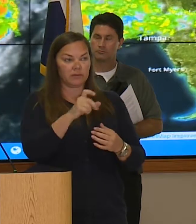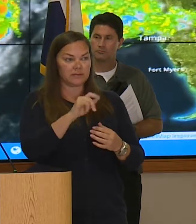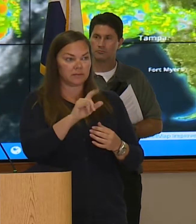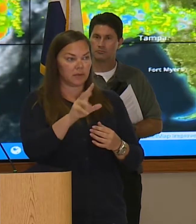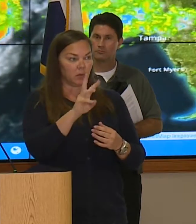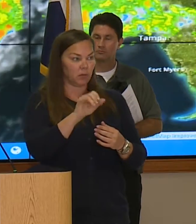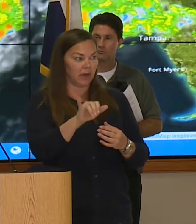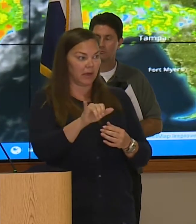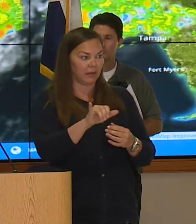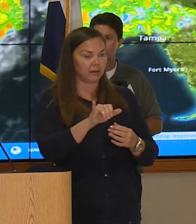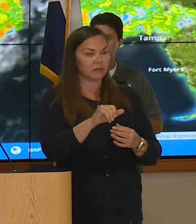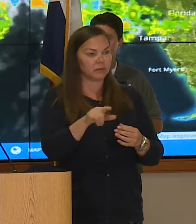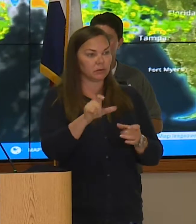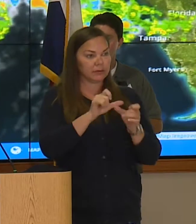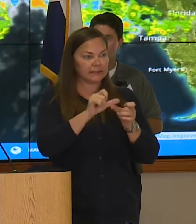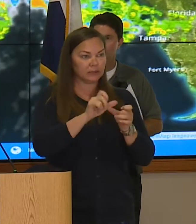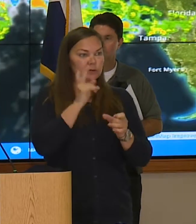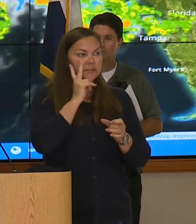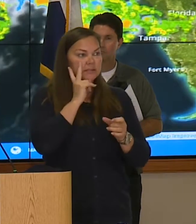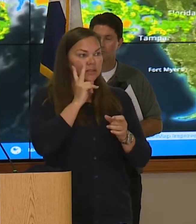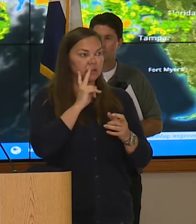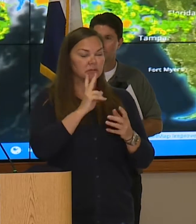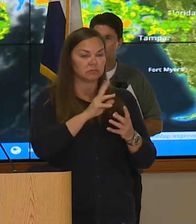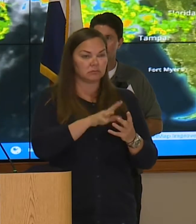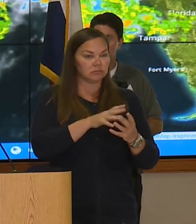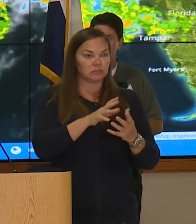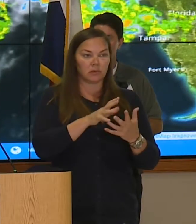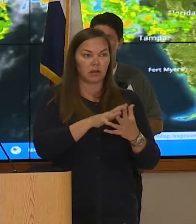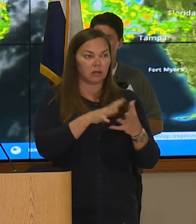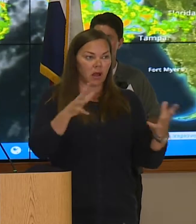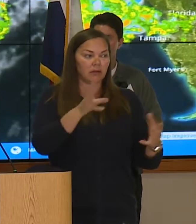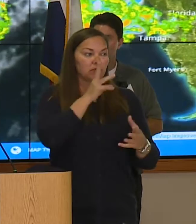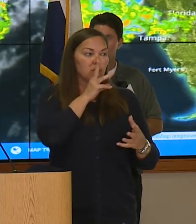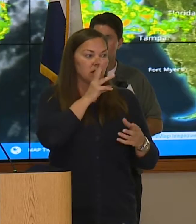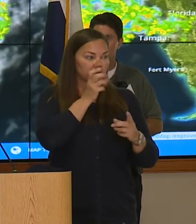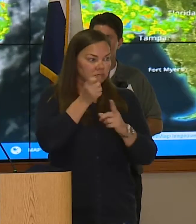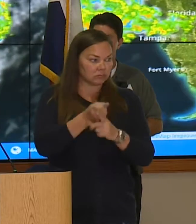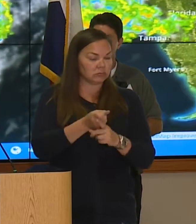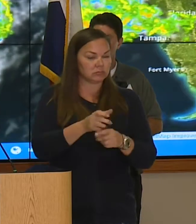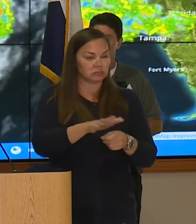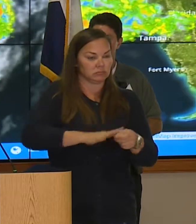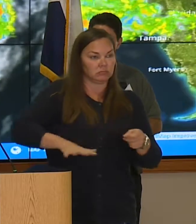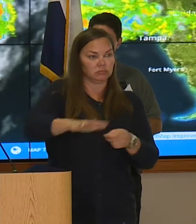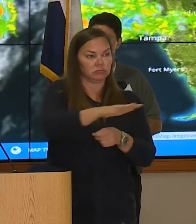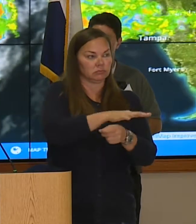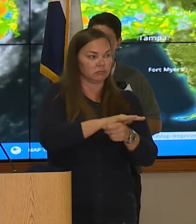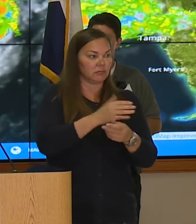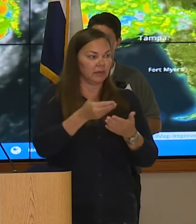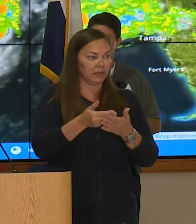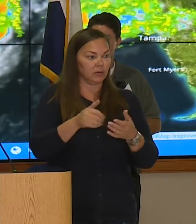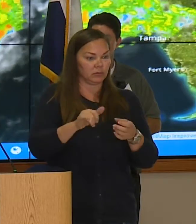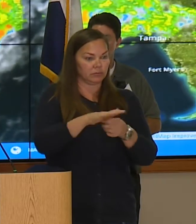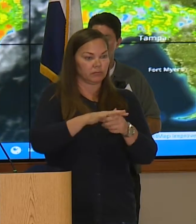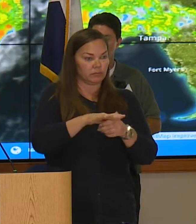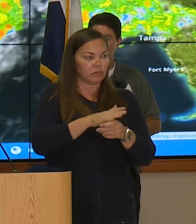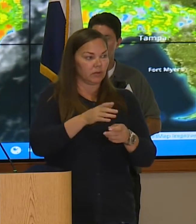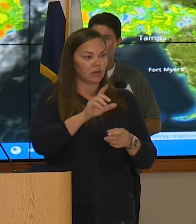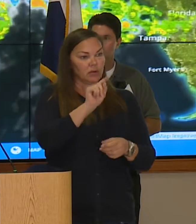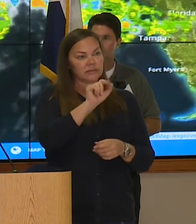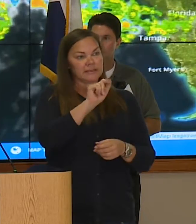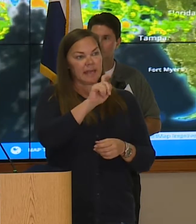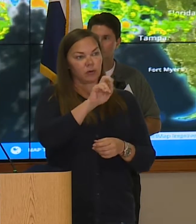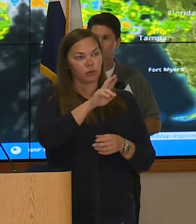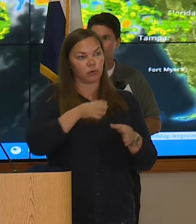section. And you will continue to see inundation of that area in and around these subdivisions. Down Tanner